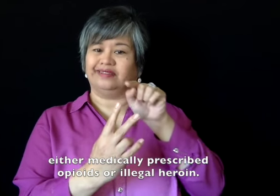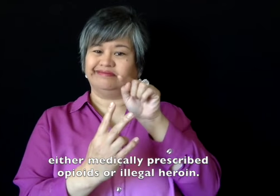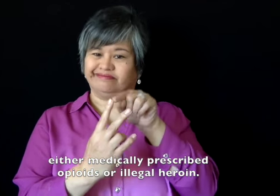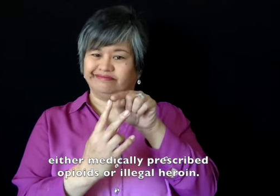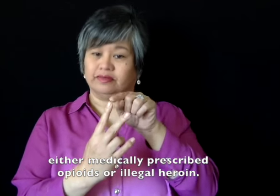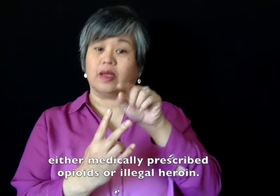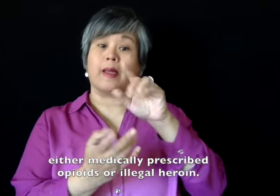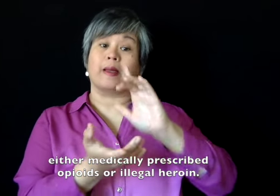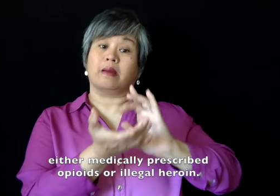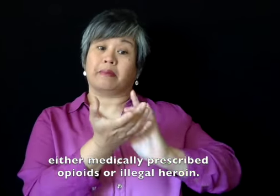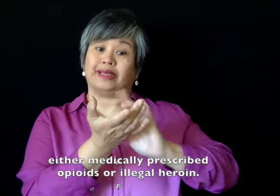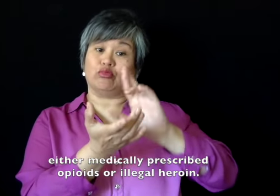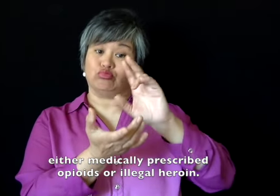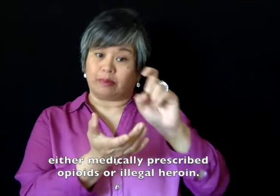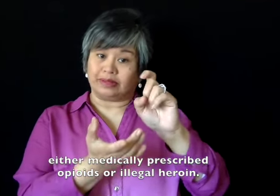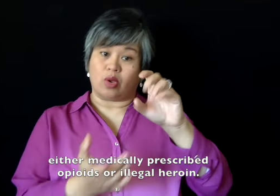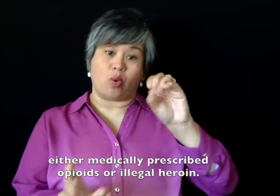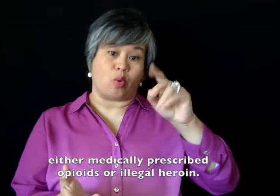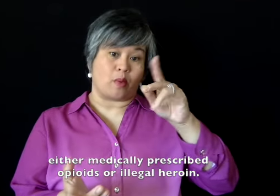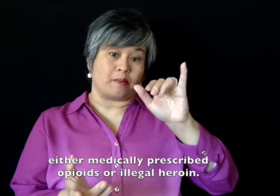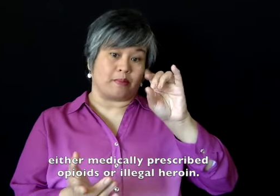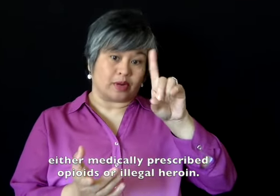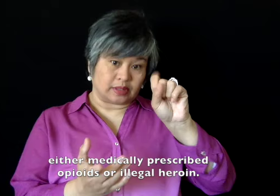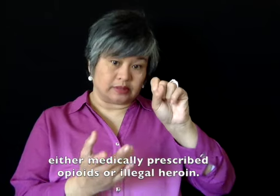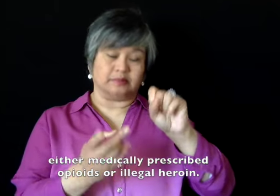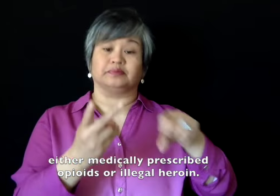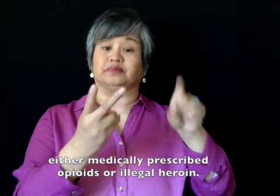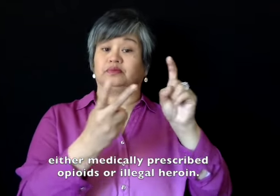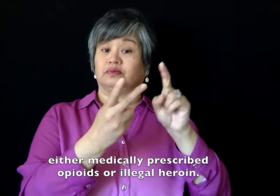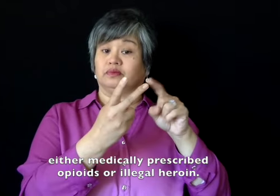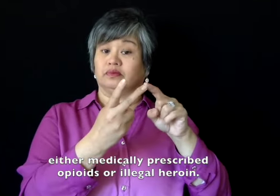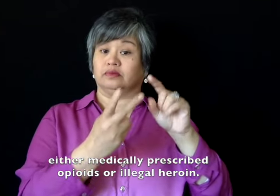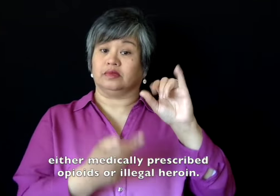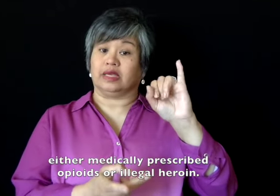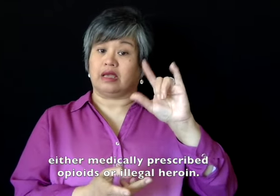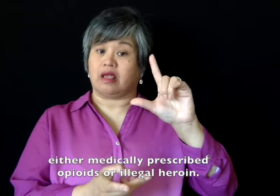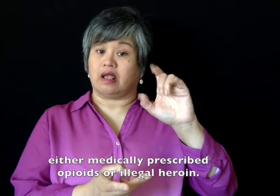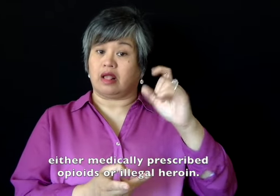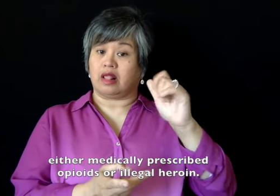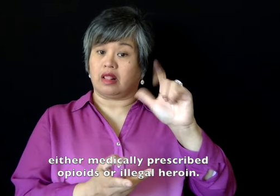either medically prescribed opioids or illegal heroin.